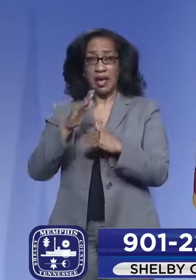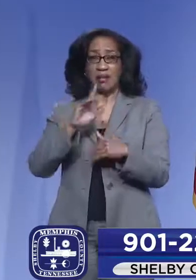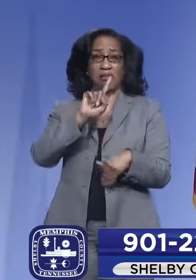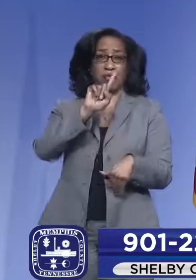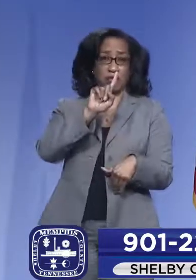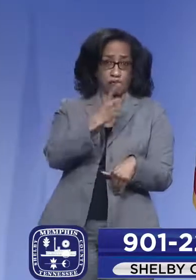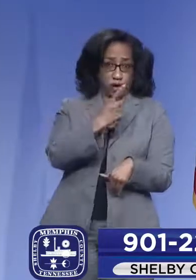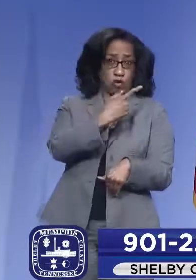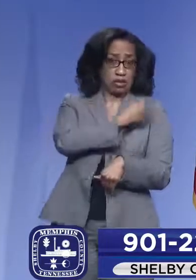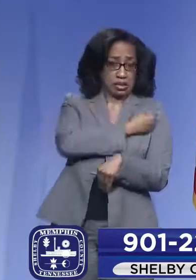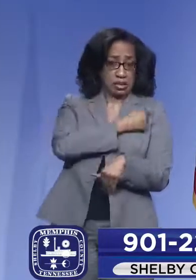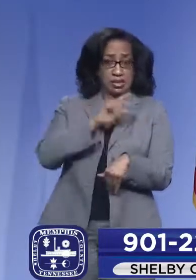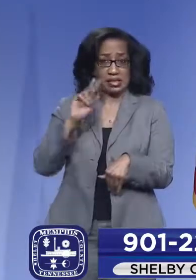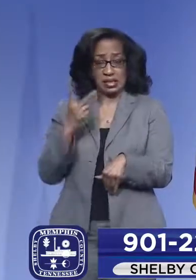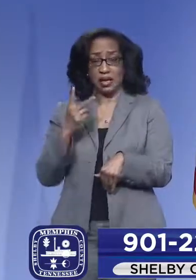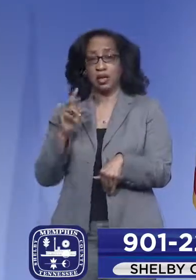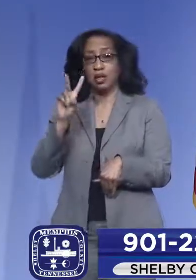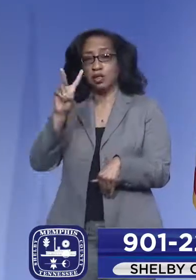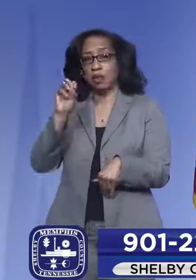series, and